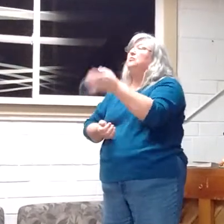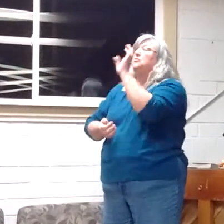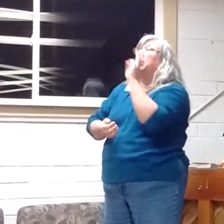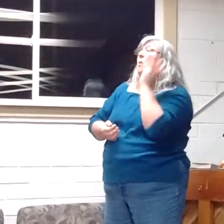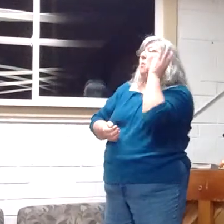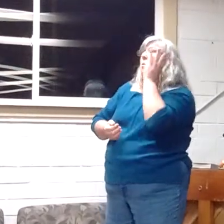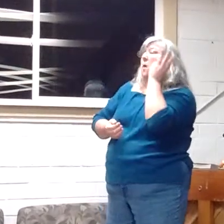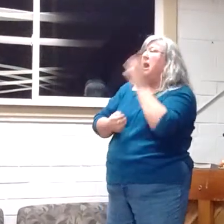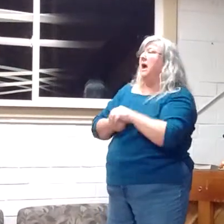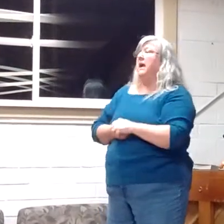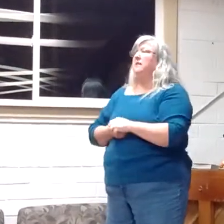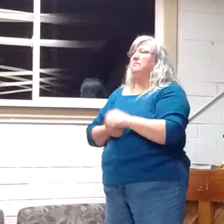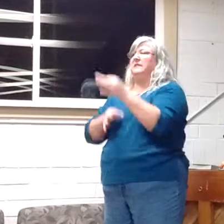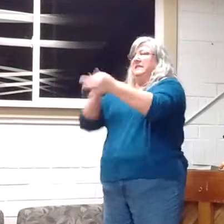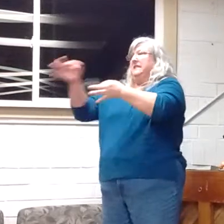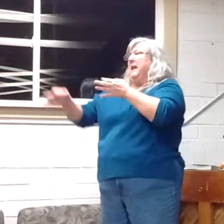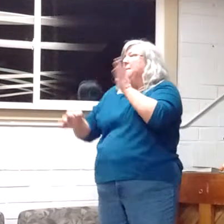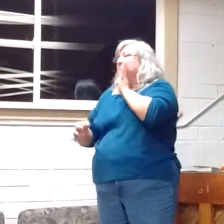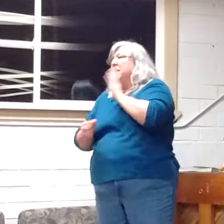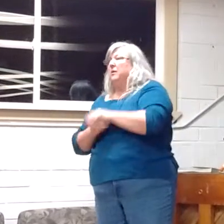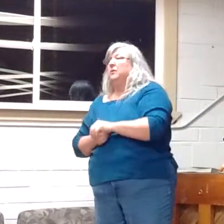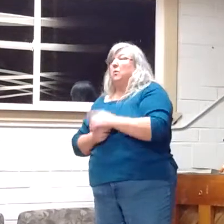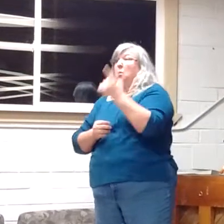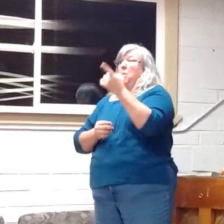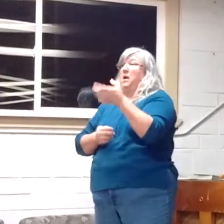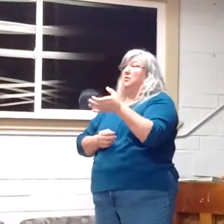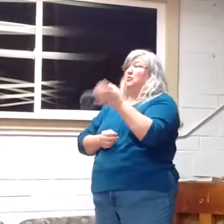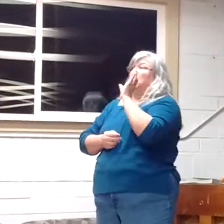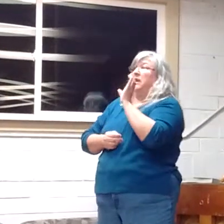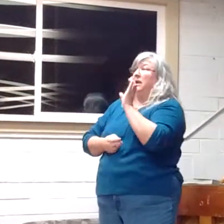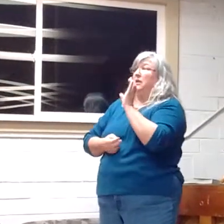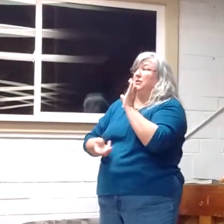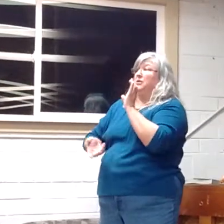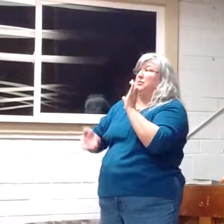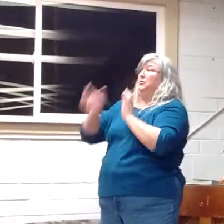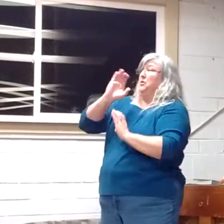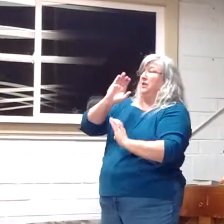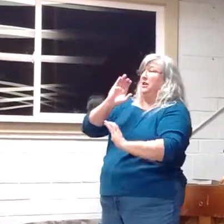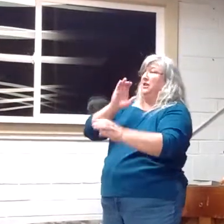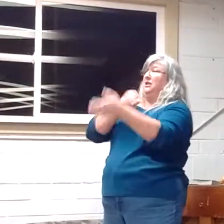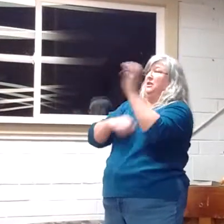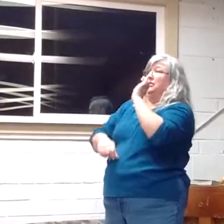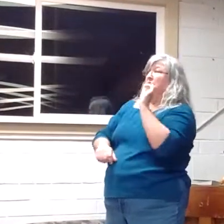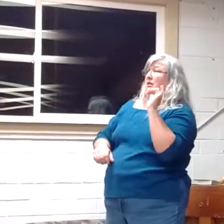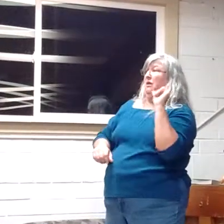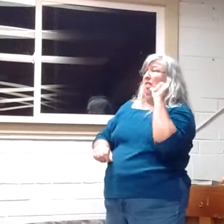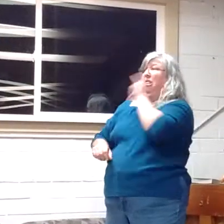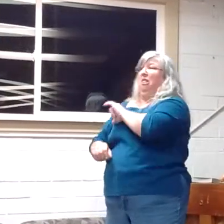even a shot of hard liquor, 1 drink, 2, 3,